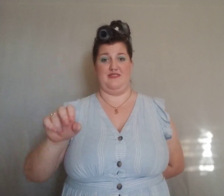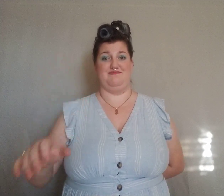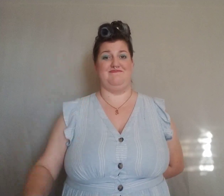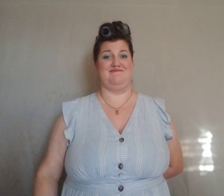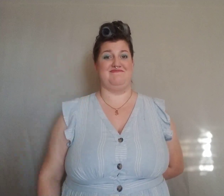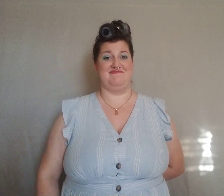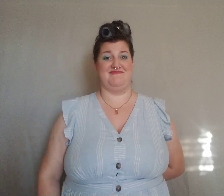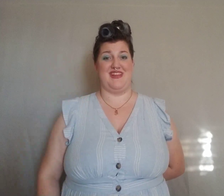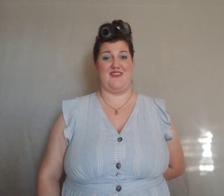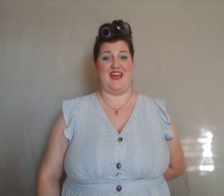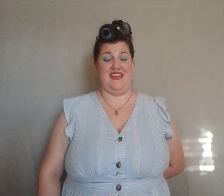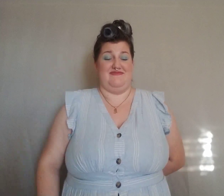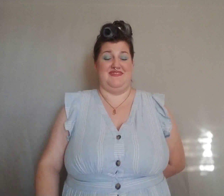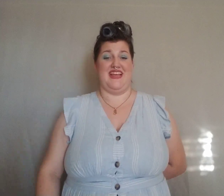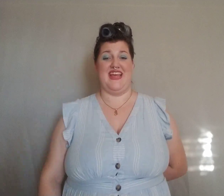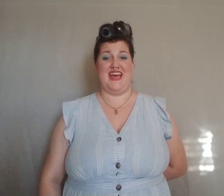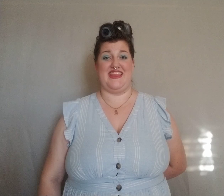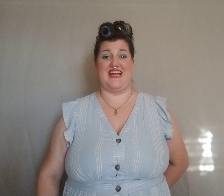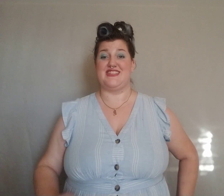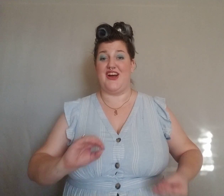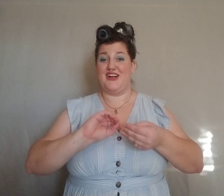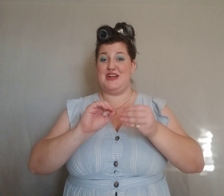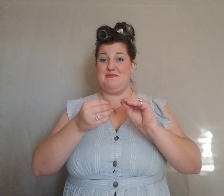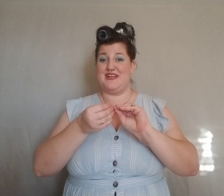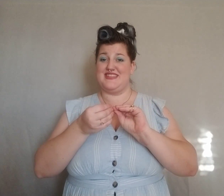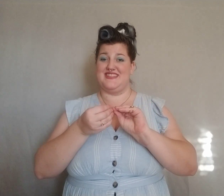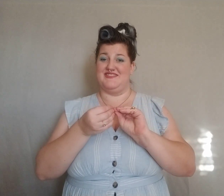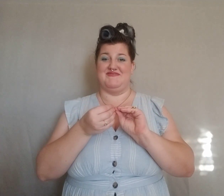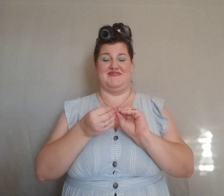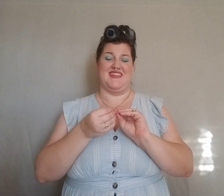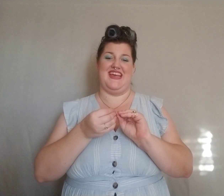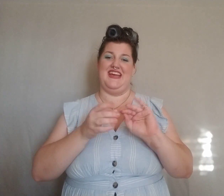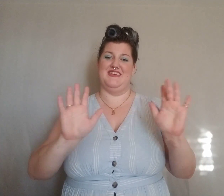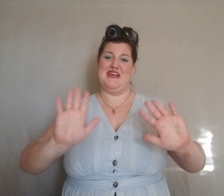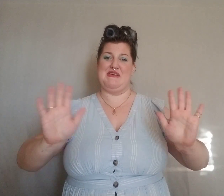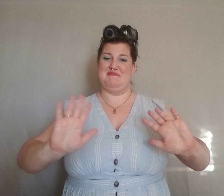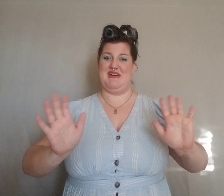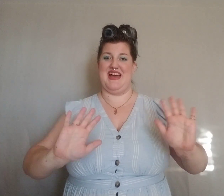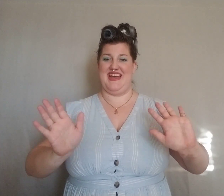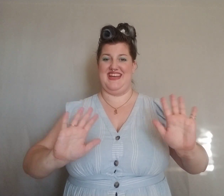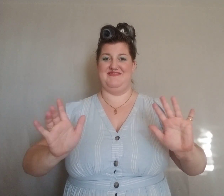Okay, and that's our numbers. Okay, bye.